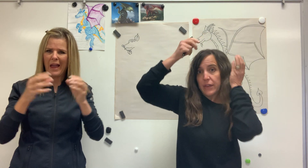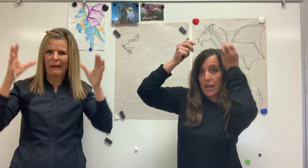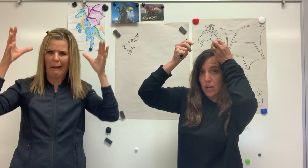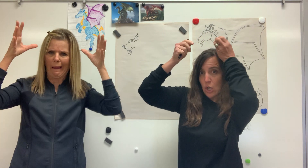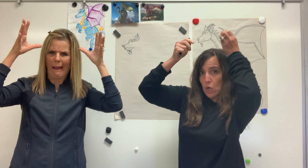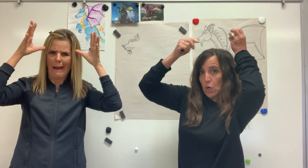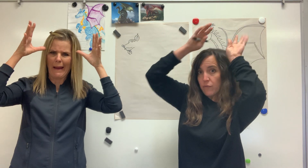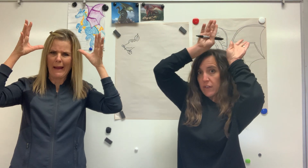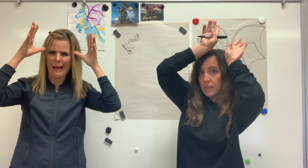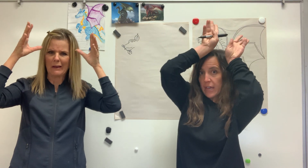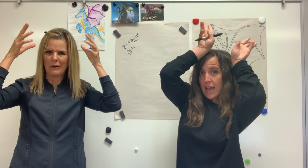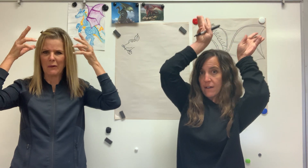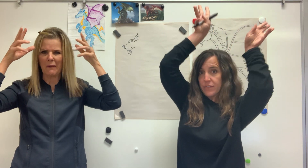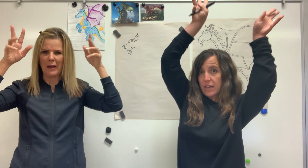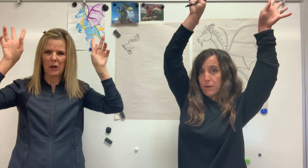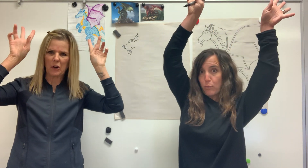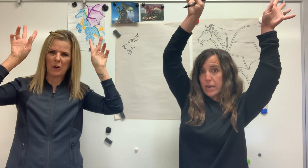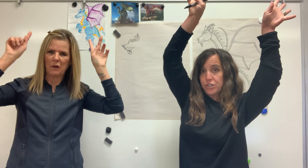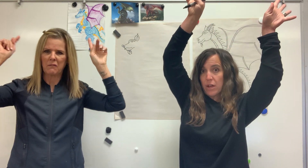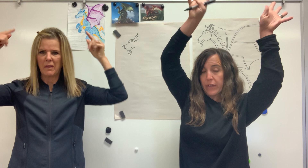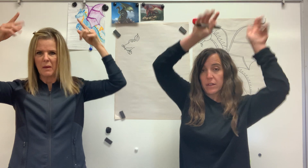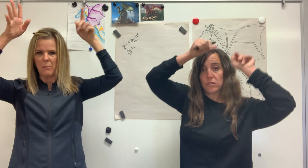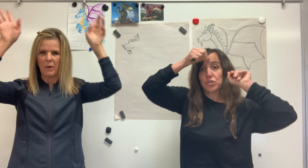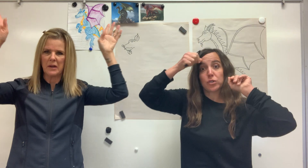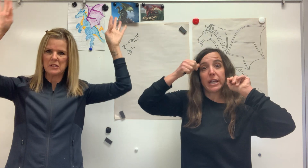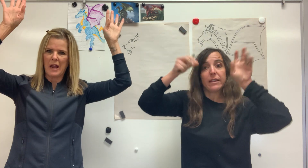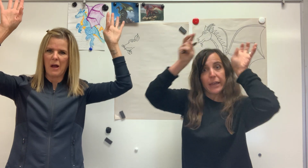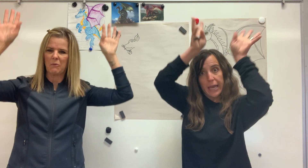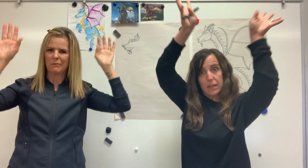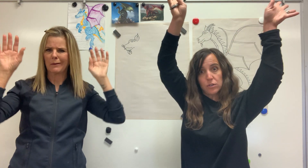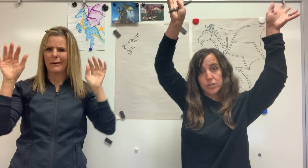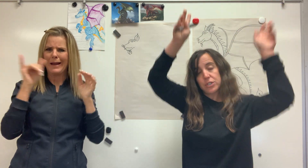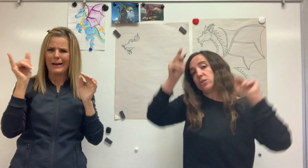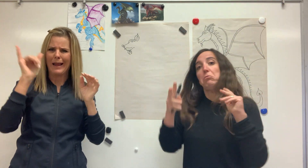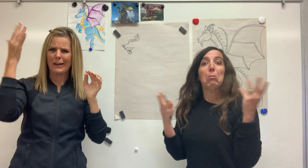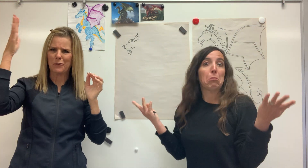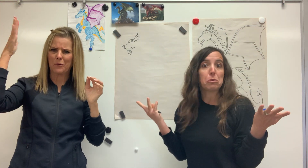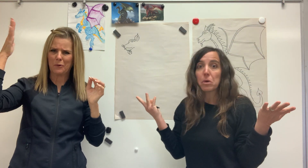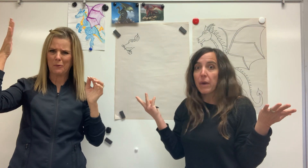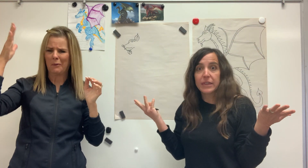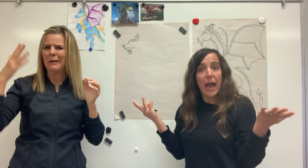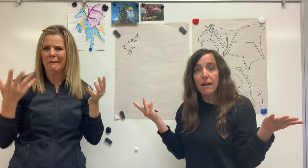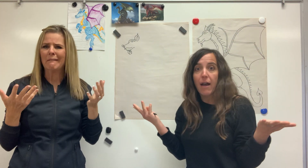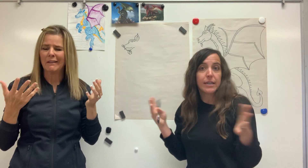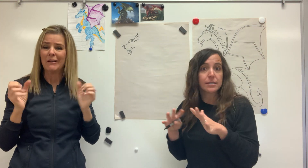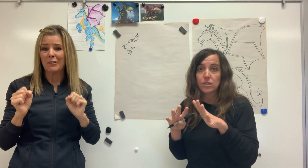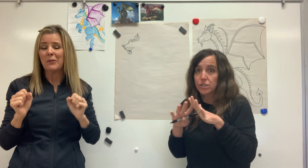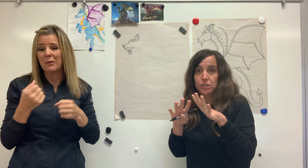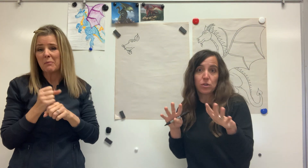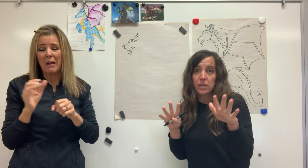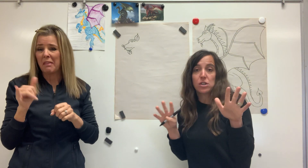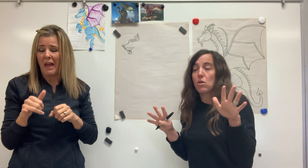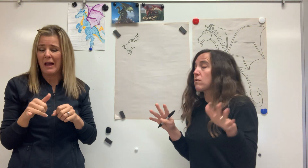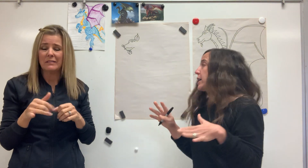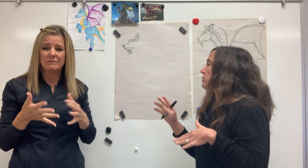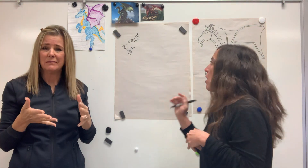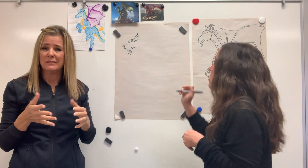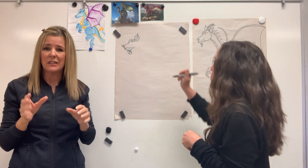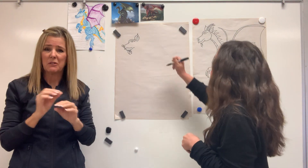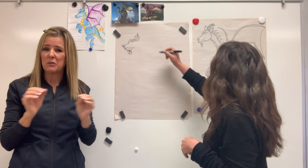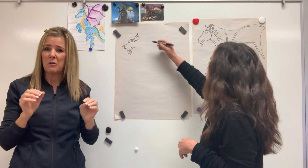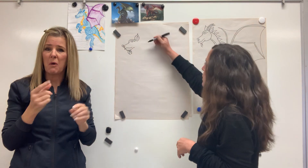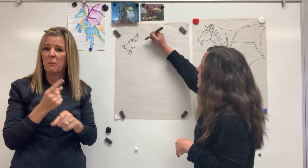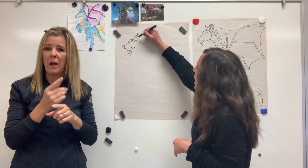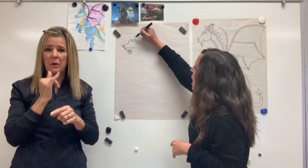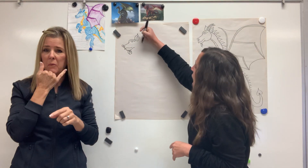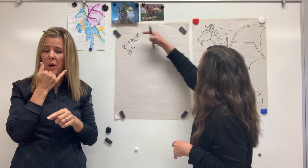antlers. They kind of curve and then they kind of branch out like a little tree like antlers do. You can make that kind. There's certainly no right or wrong